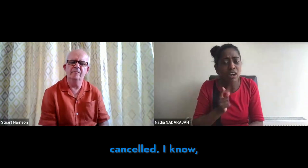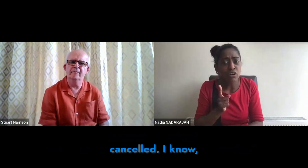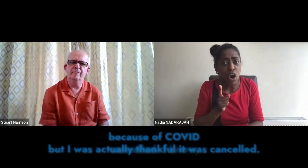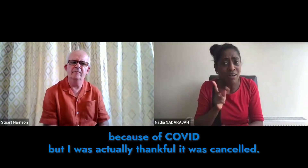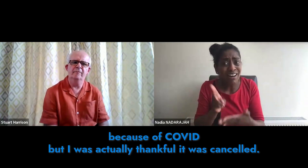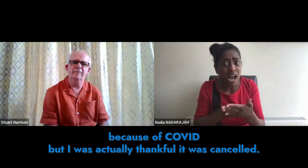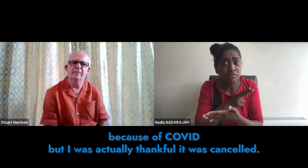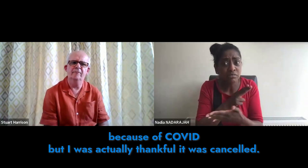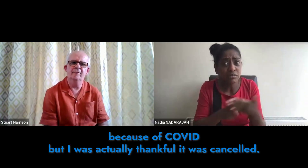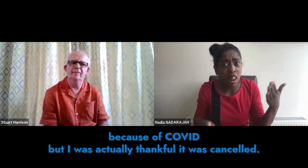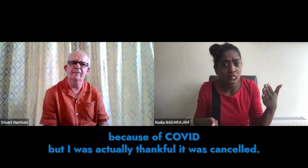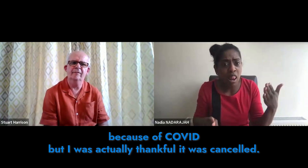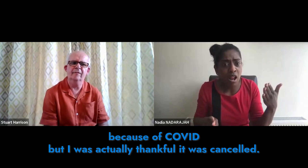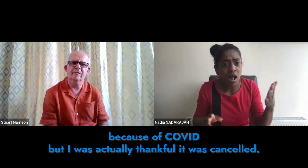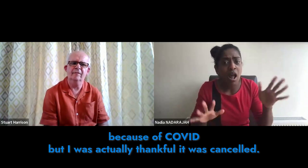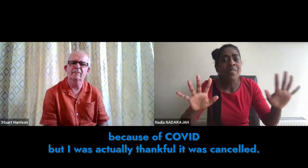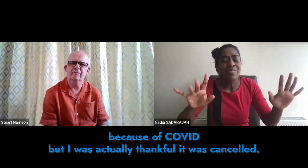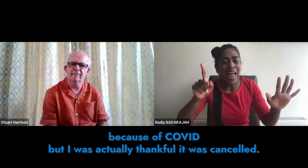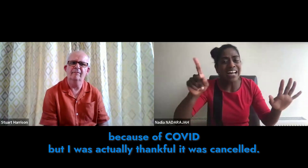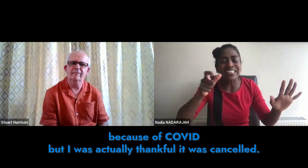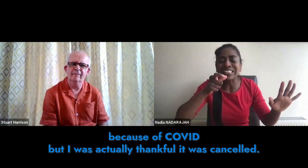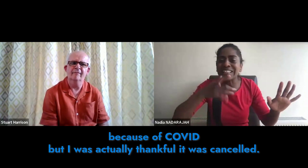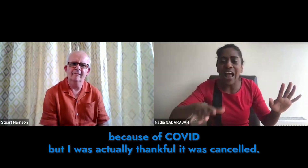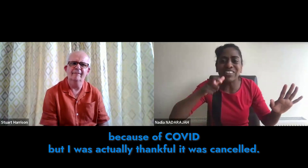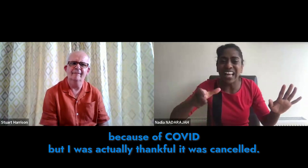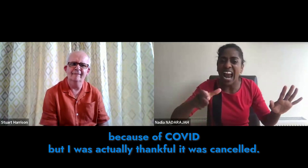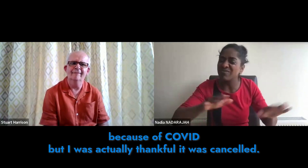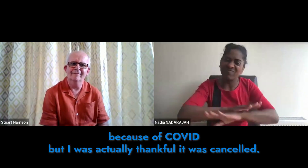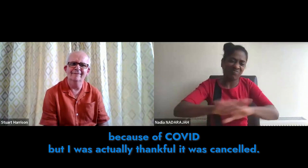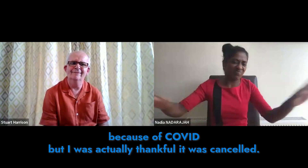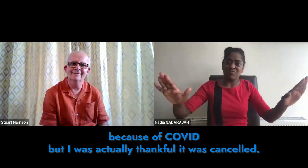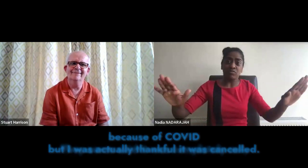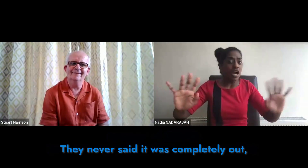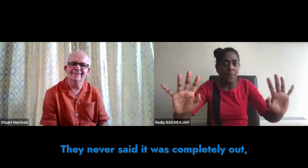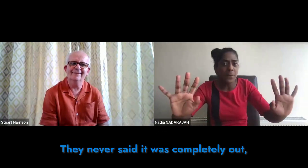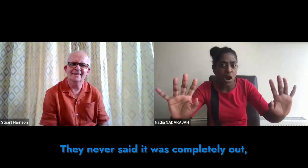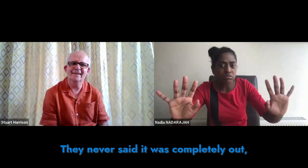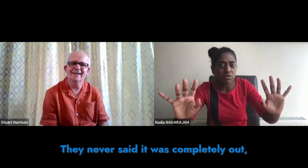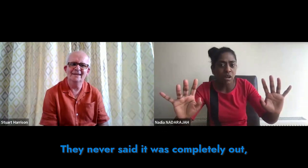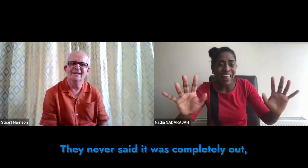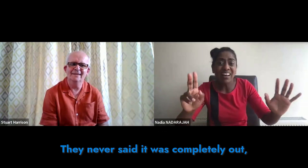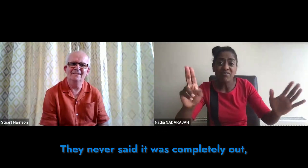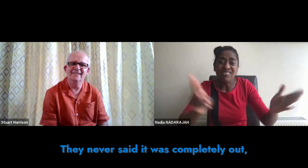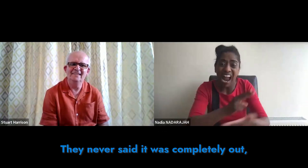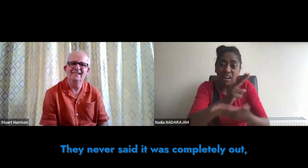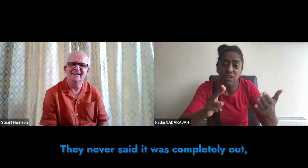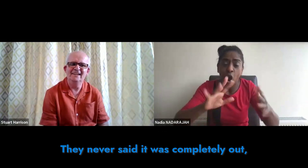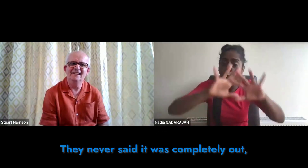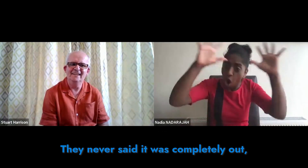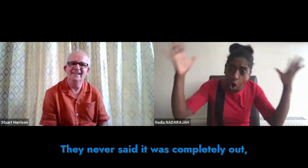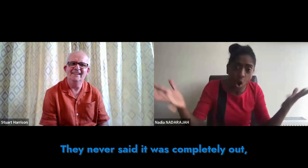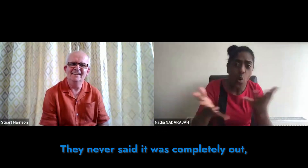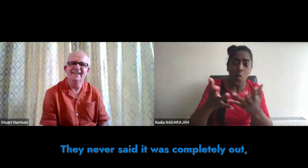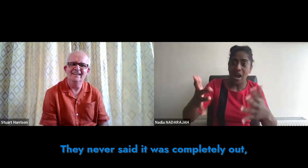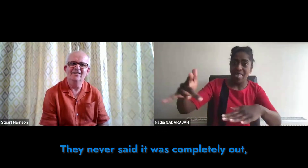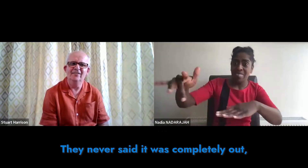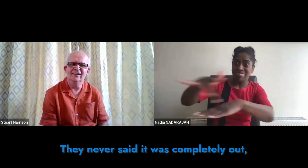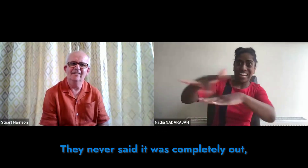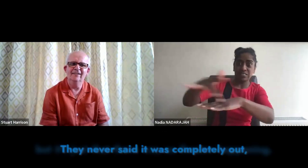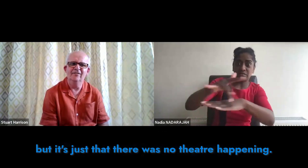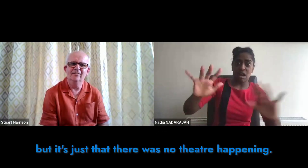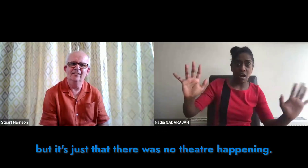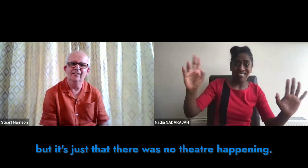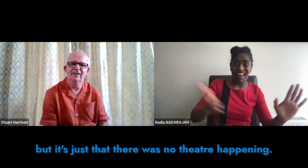cancelled. I know because of COVID, but I was actually thankful it was cancelled. They never said it was completely